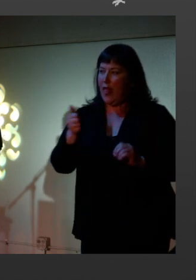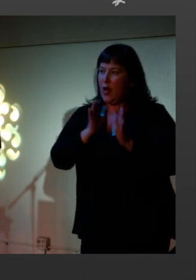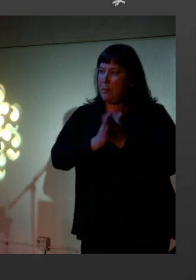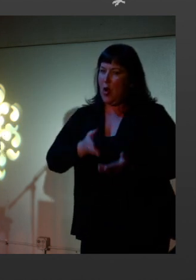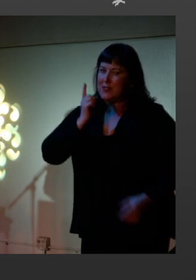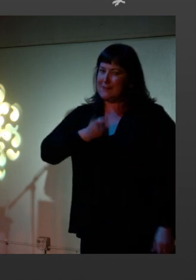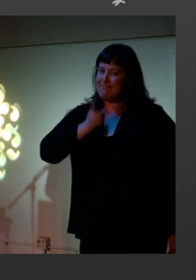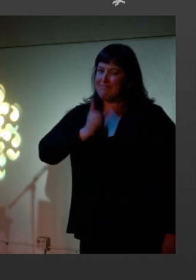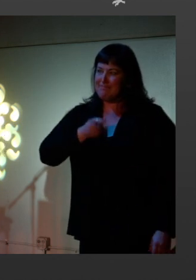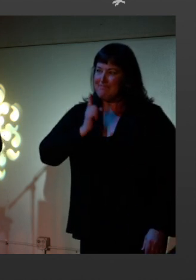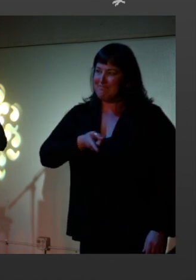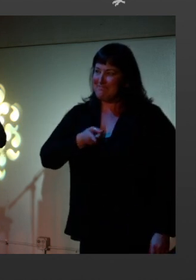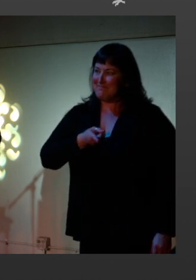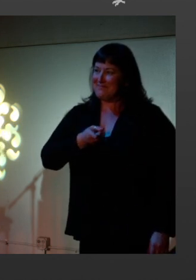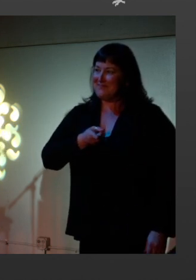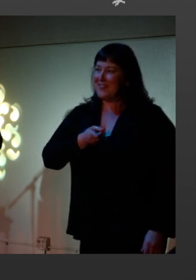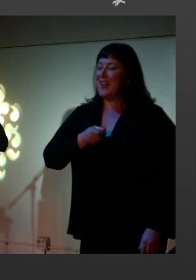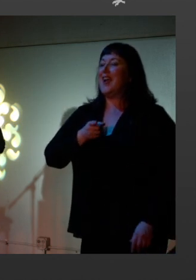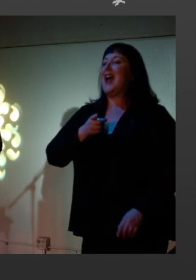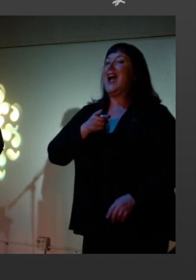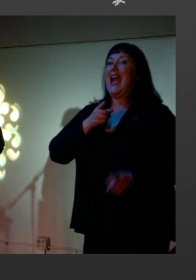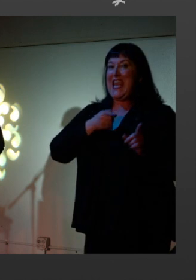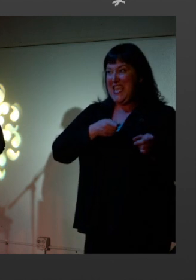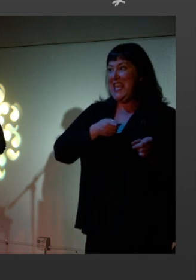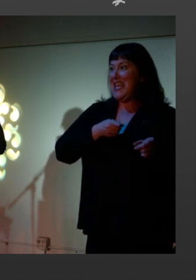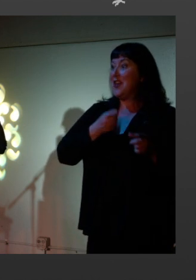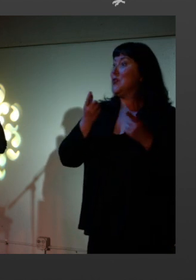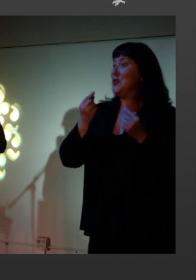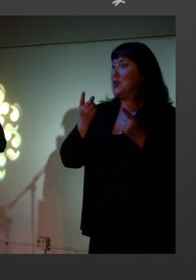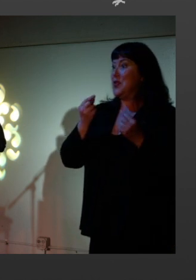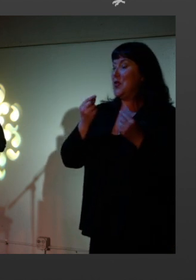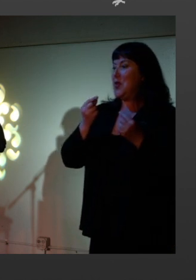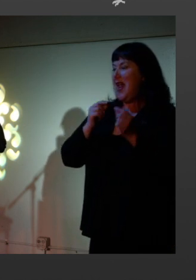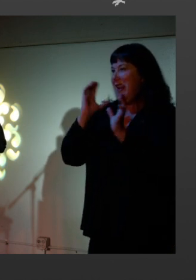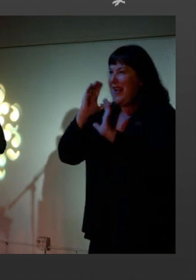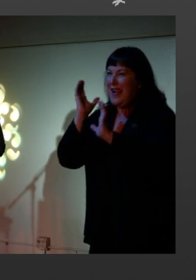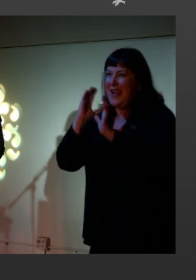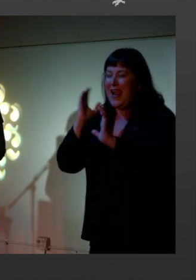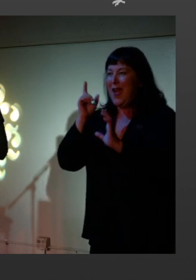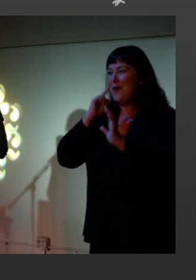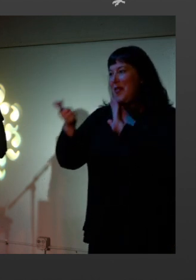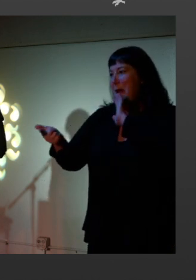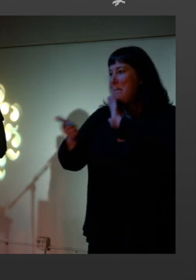I'm pretty sure that sent Rudolf running to find the Vatican's banned book list.